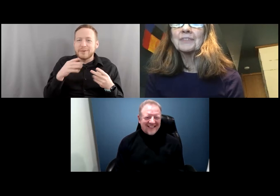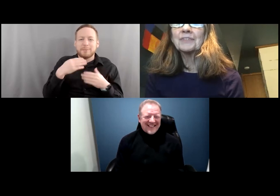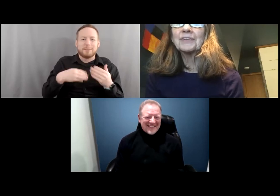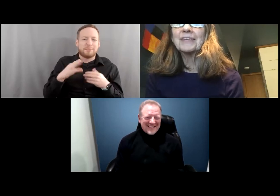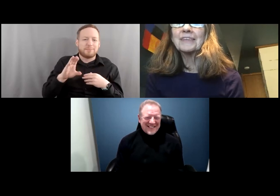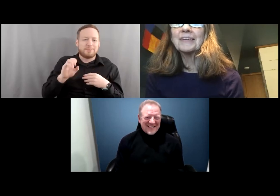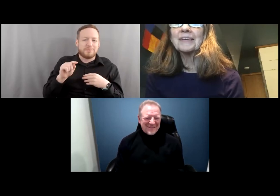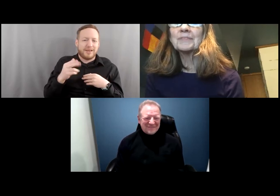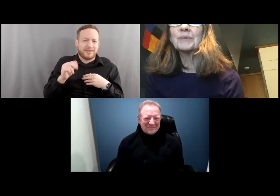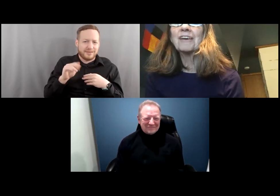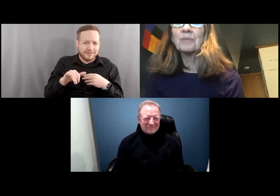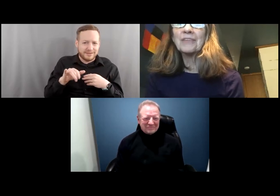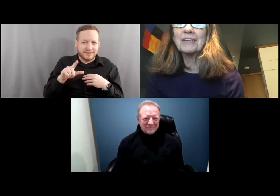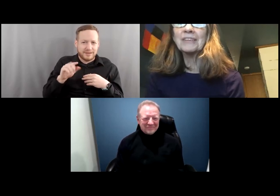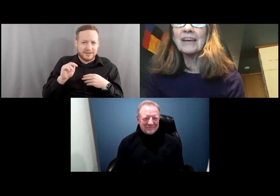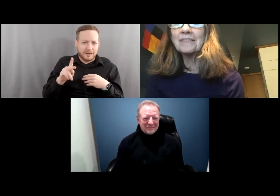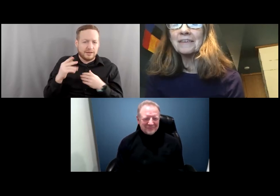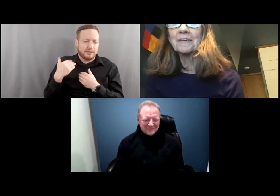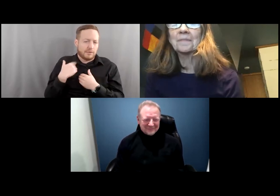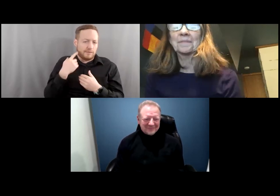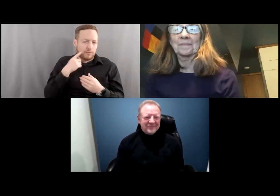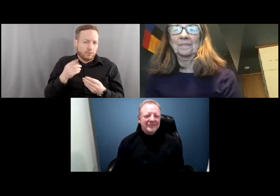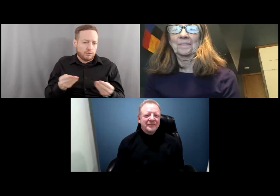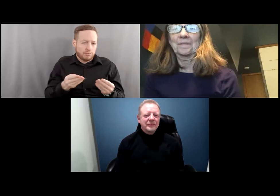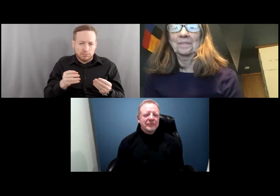I'm just looking at the names. We have Bethany Lenk,